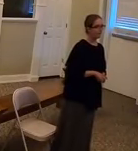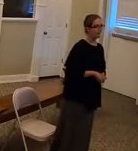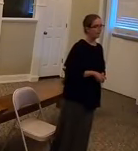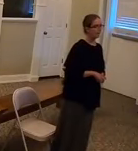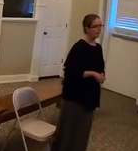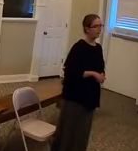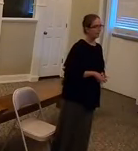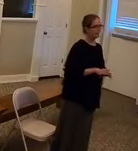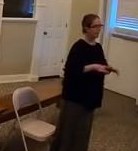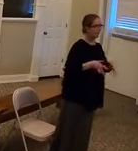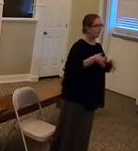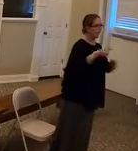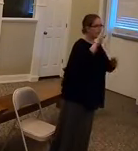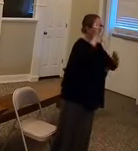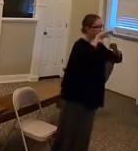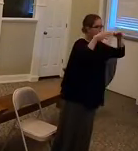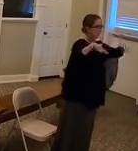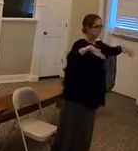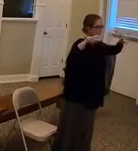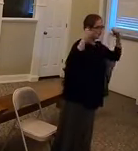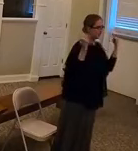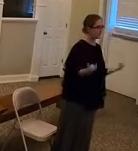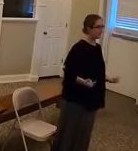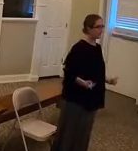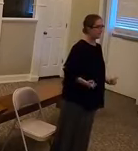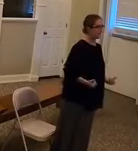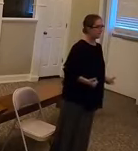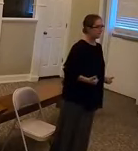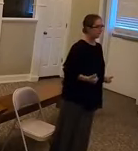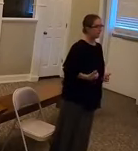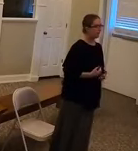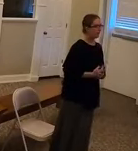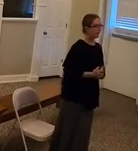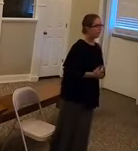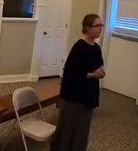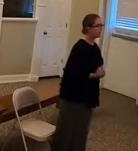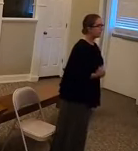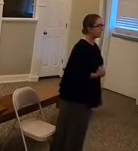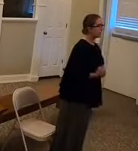Name. Ooh, come on up in this presence here right now. Hallelujah, Jesus.